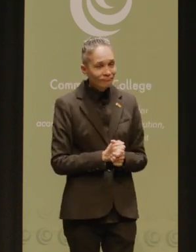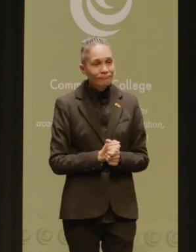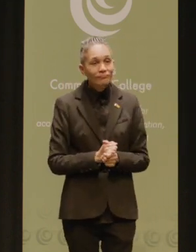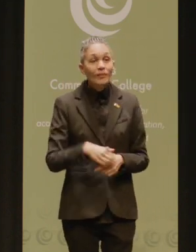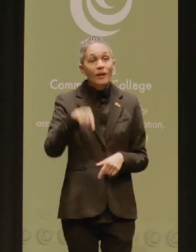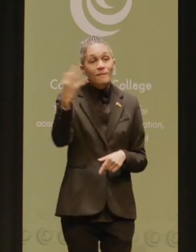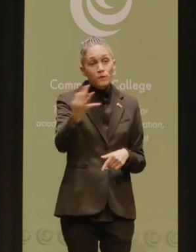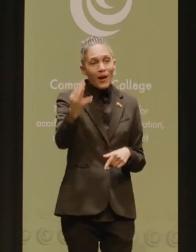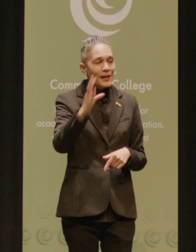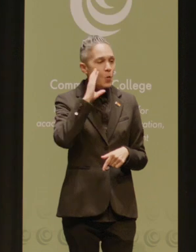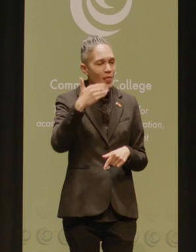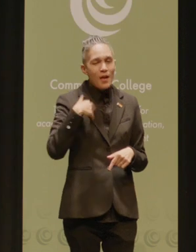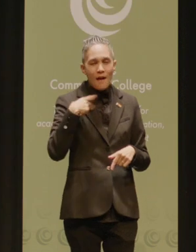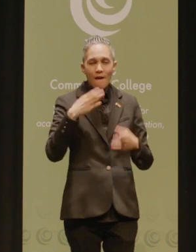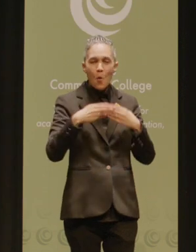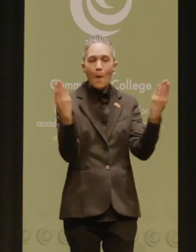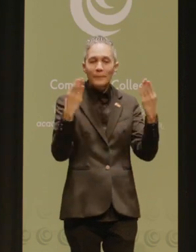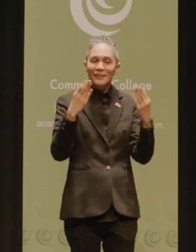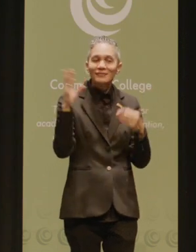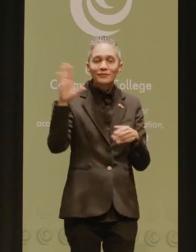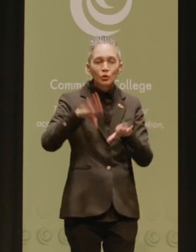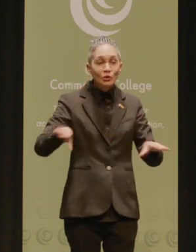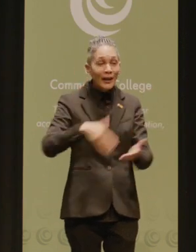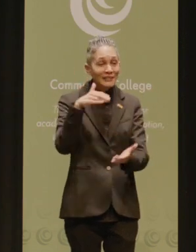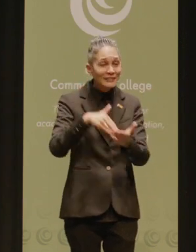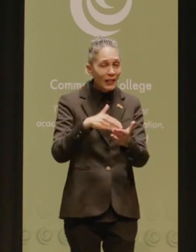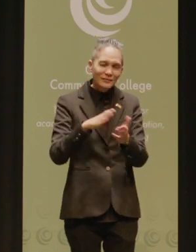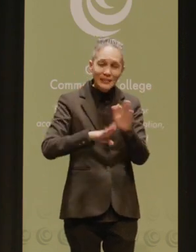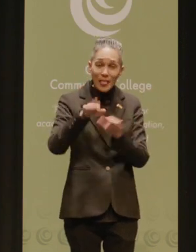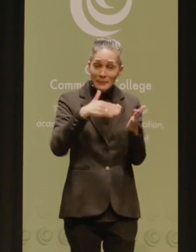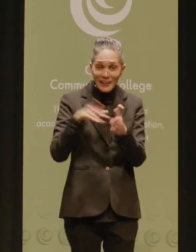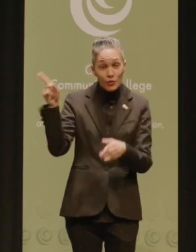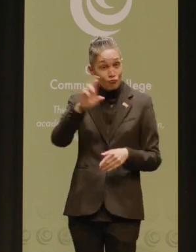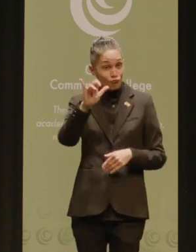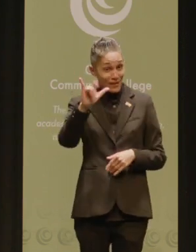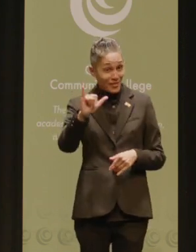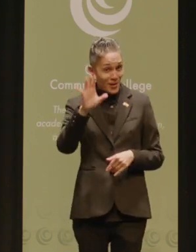On Friday, we're having a ribbon cutting at the Child Development Center in Reedley, yes.